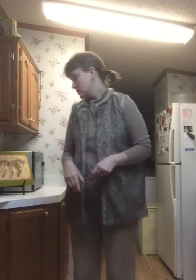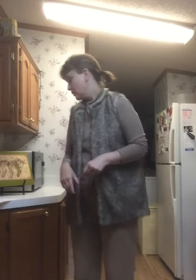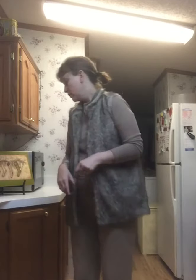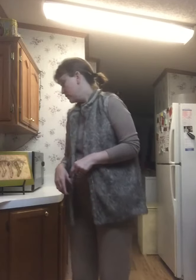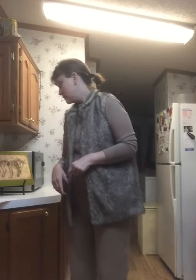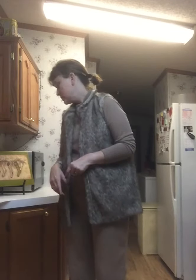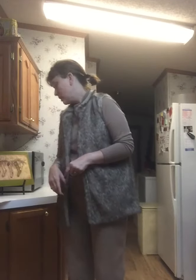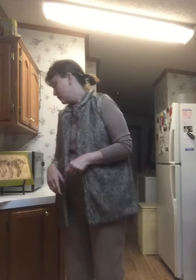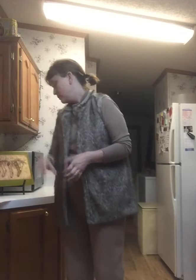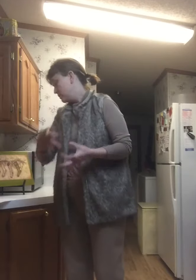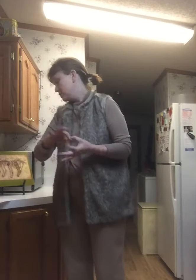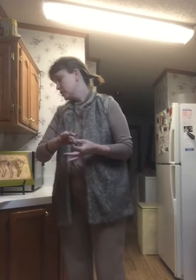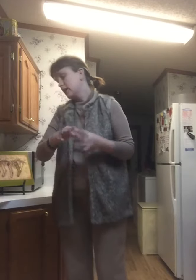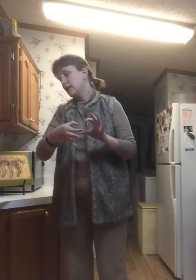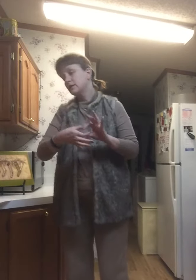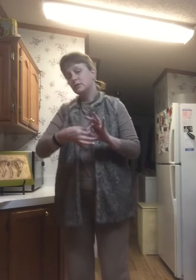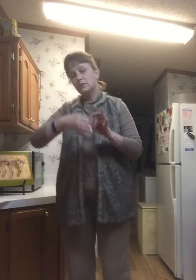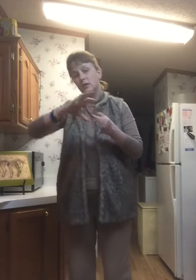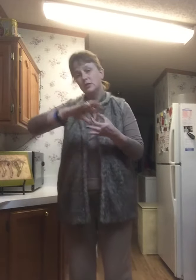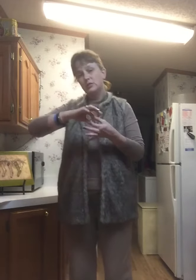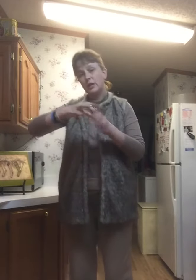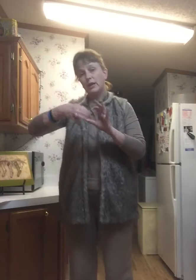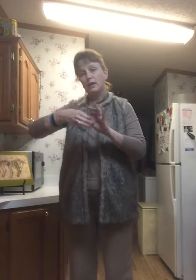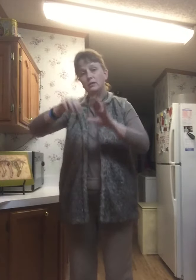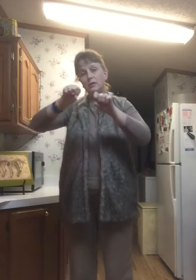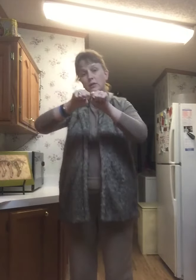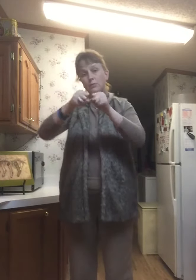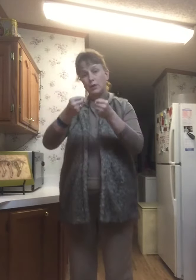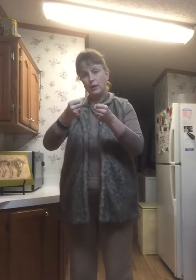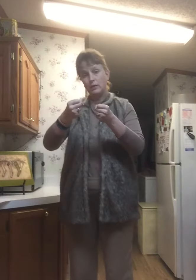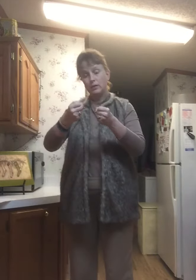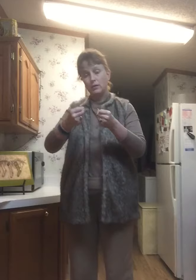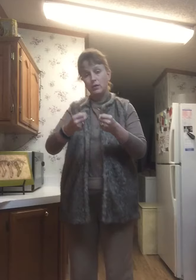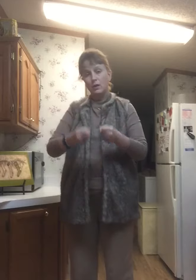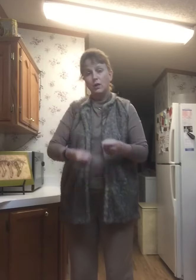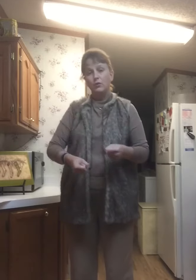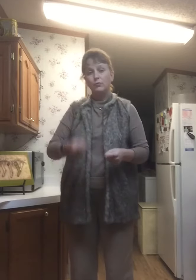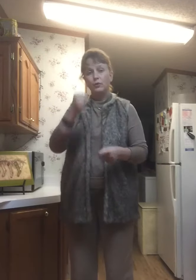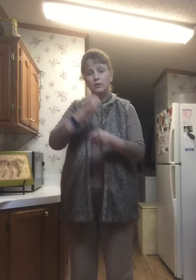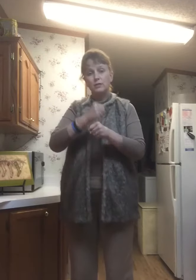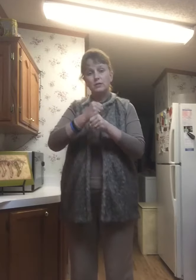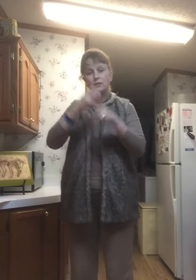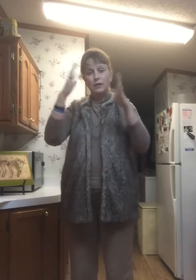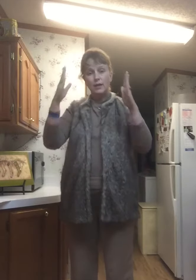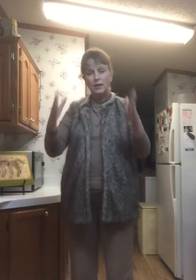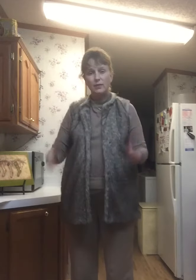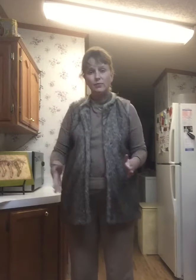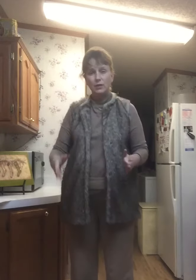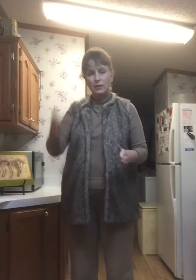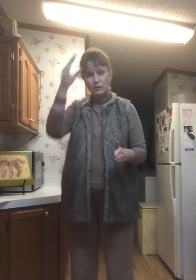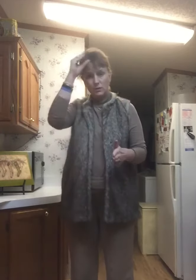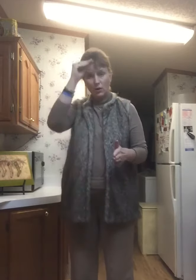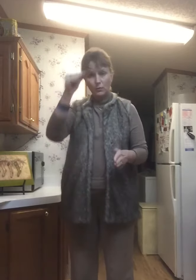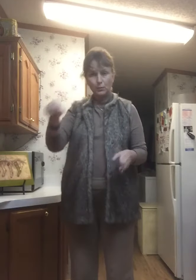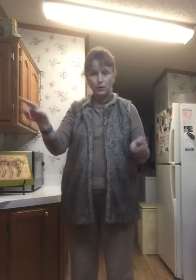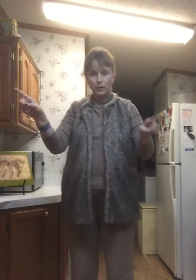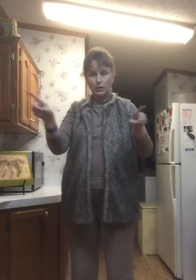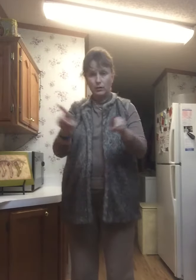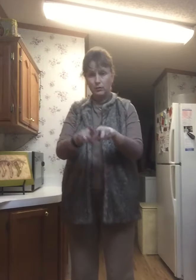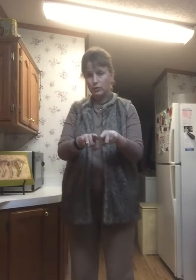So it's chains shall he break, for the slave is our